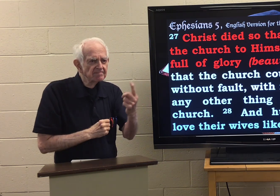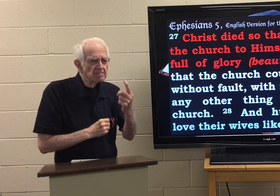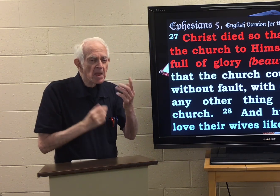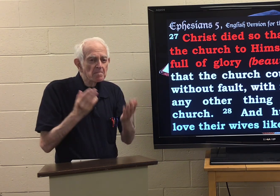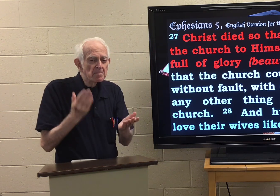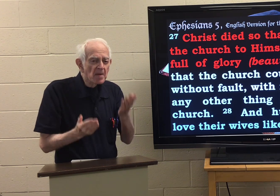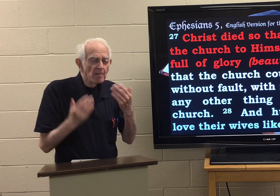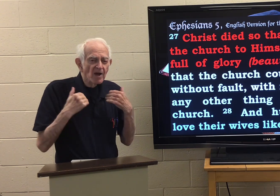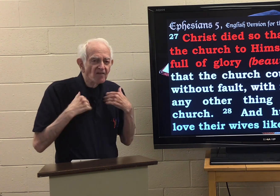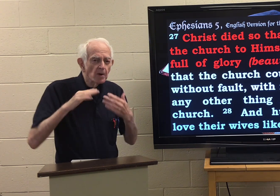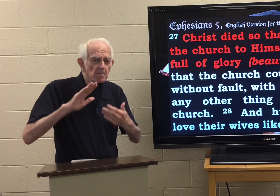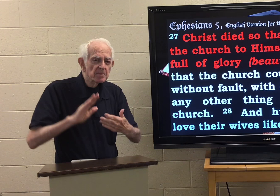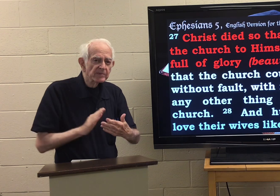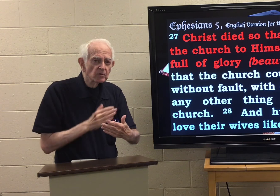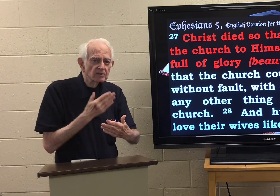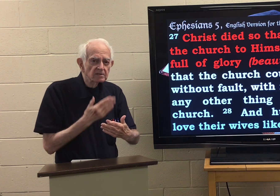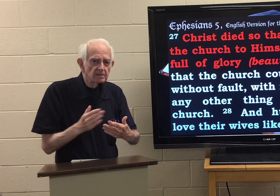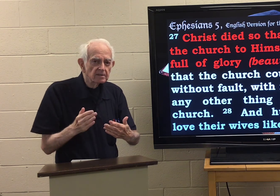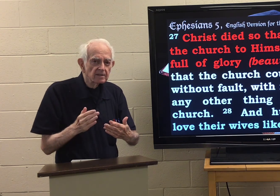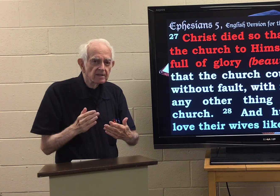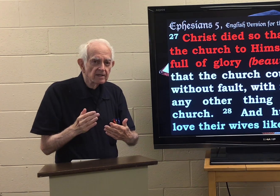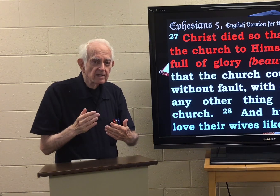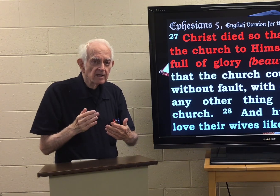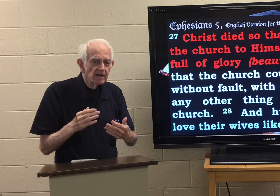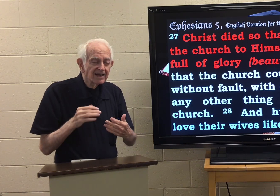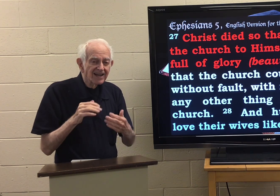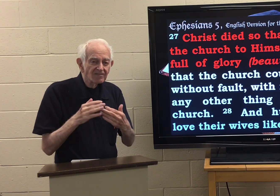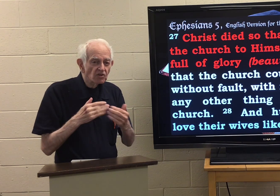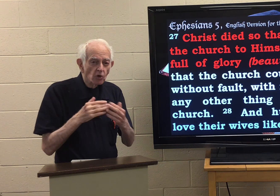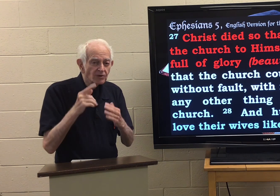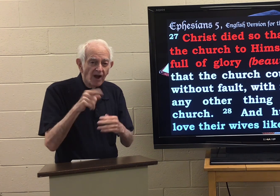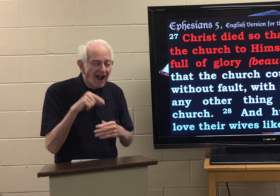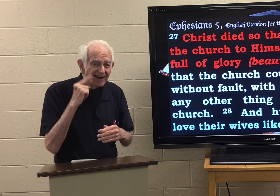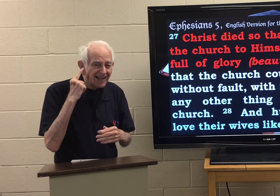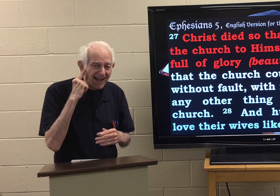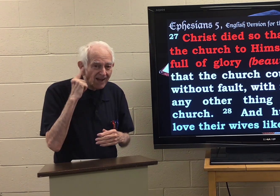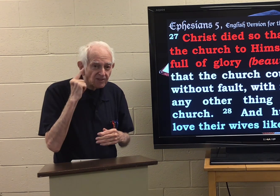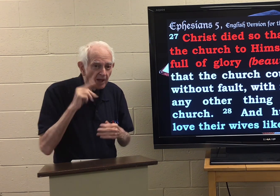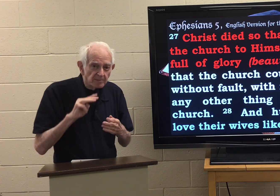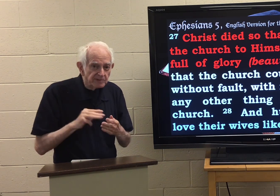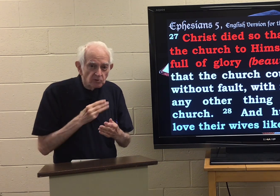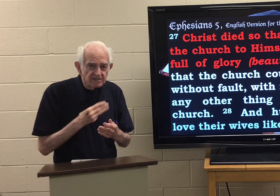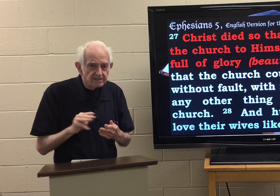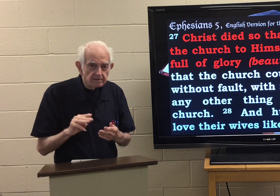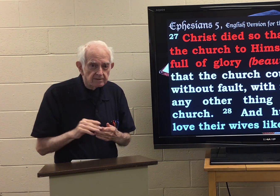bouquet. Maybe you had music, even though you can't hear the music.